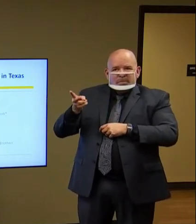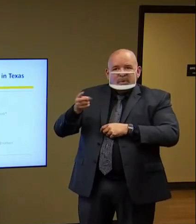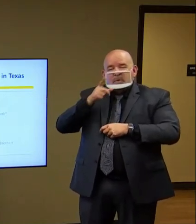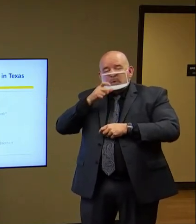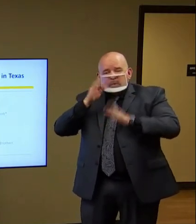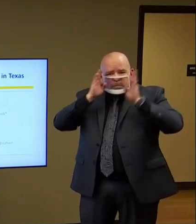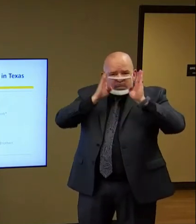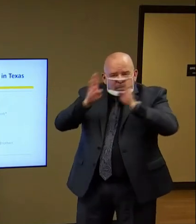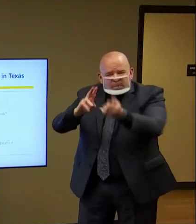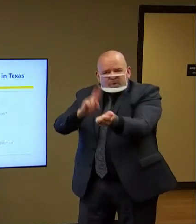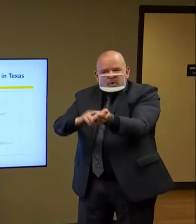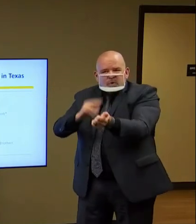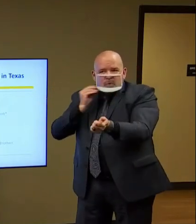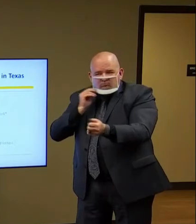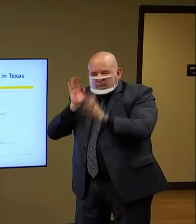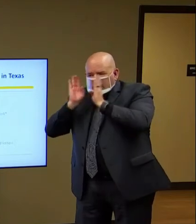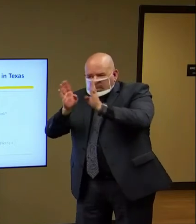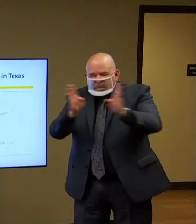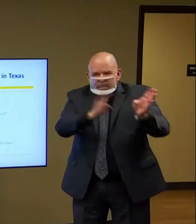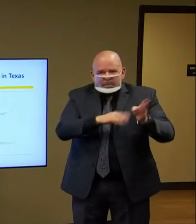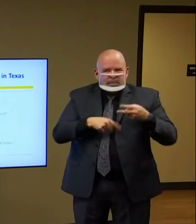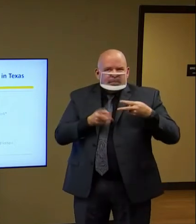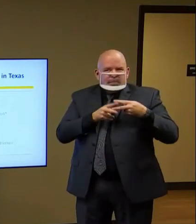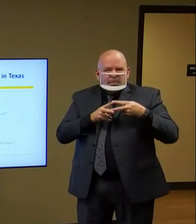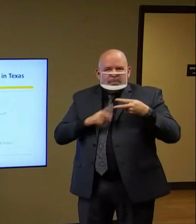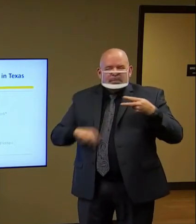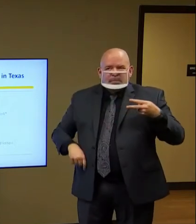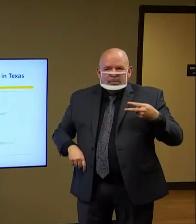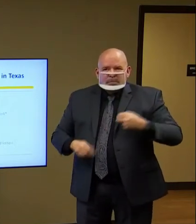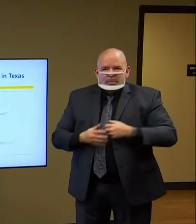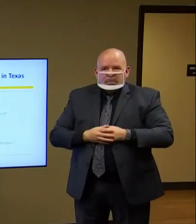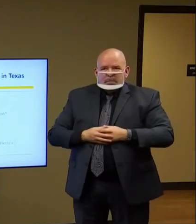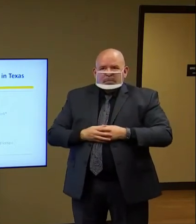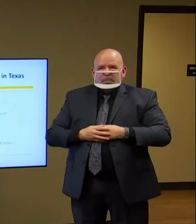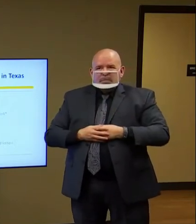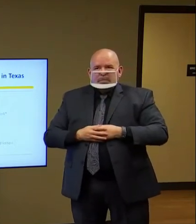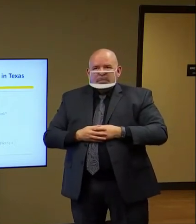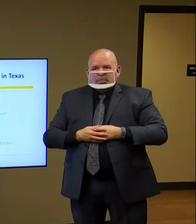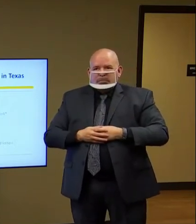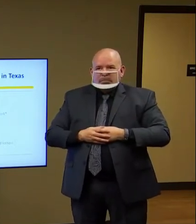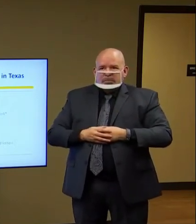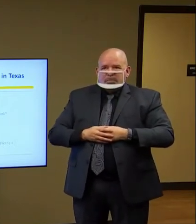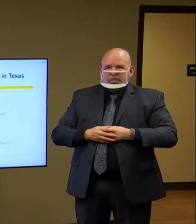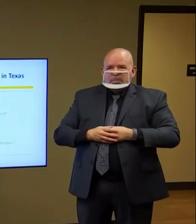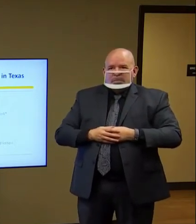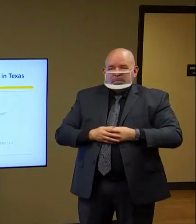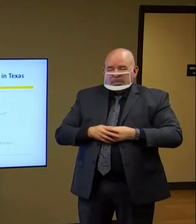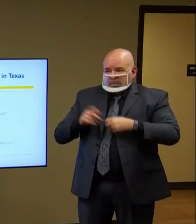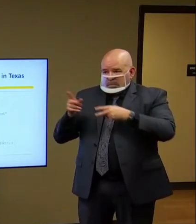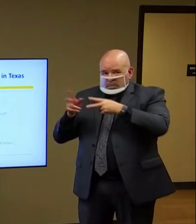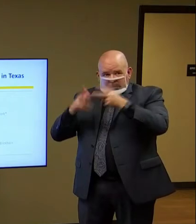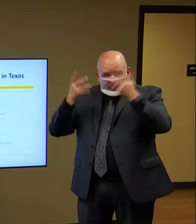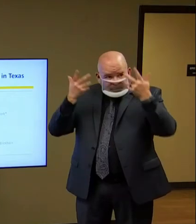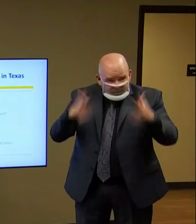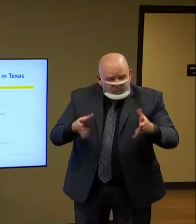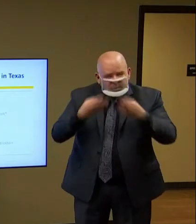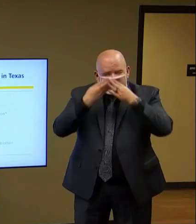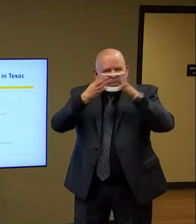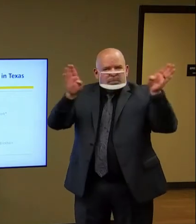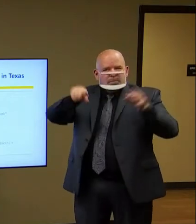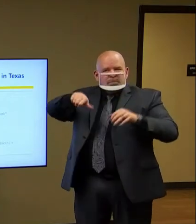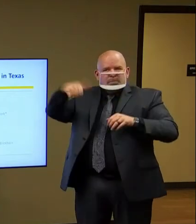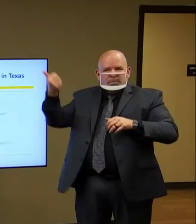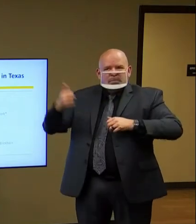they have at their pharmacies are going to be part of the more general distribution, but they're also helping with some of these other higher tier groups and getting